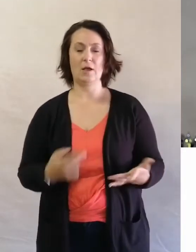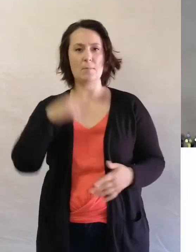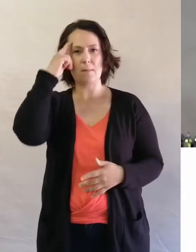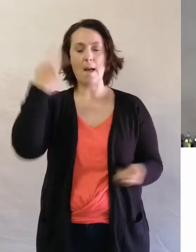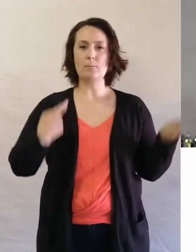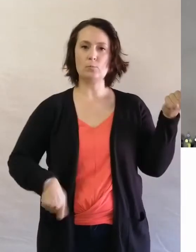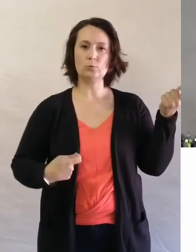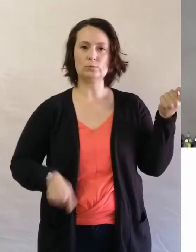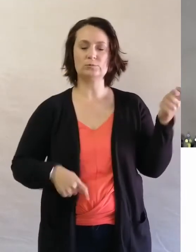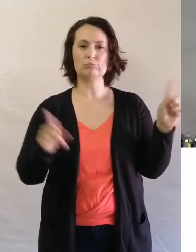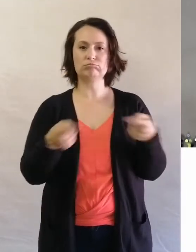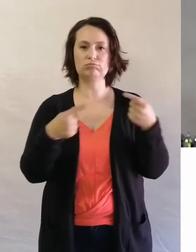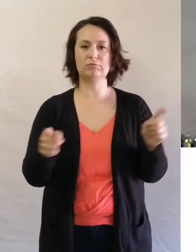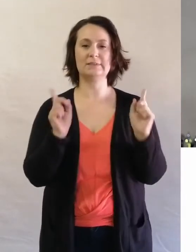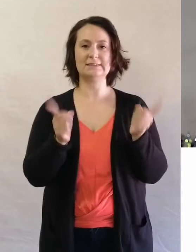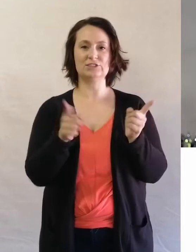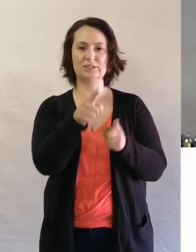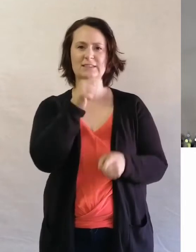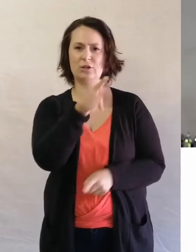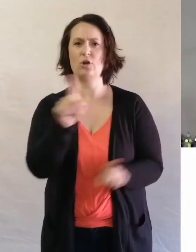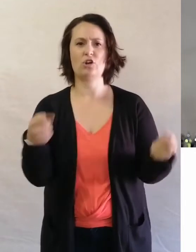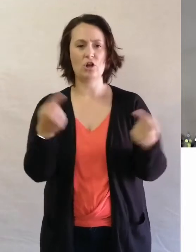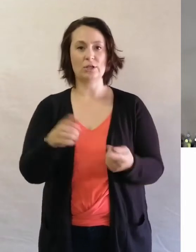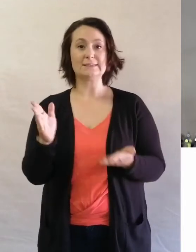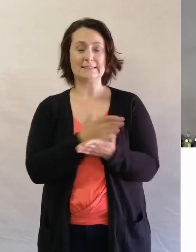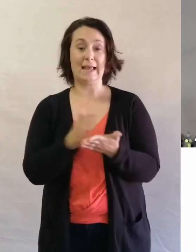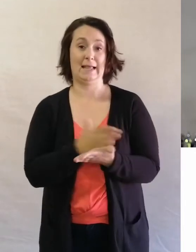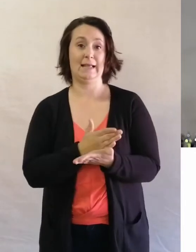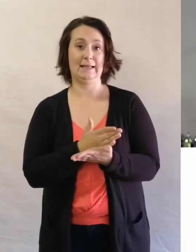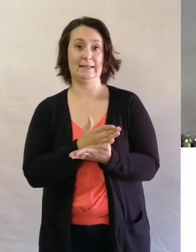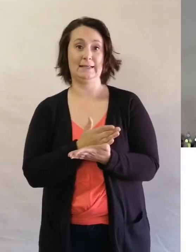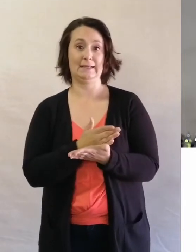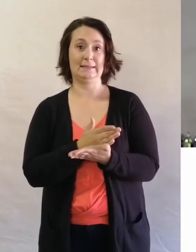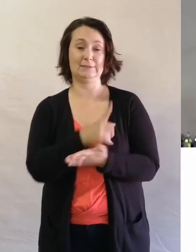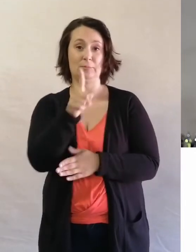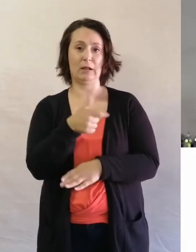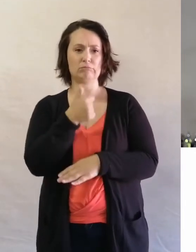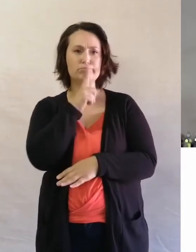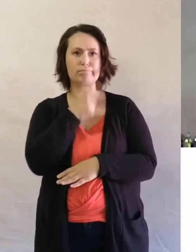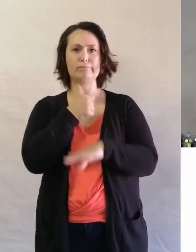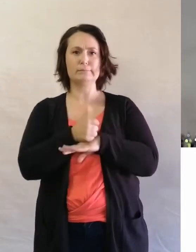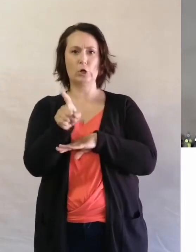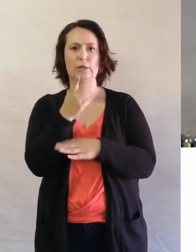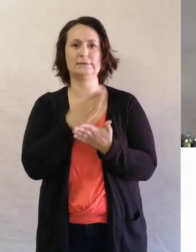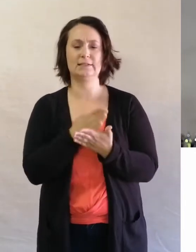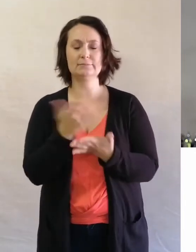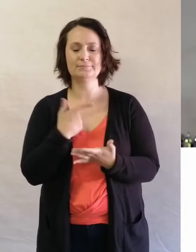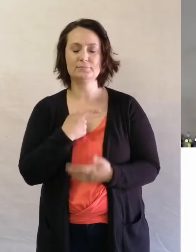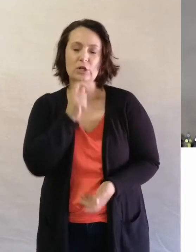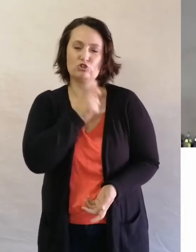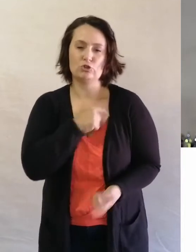Crawford, you can't sing, boy, sit down. Well, he was actually right on that one, so no point in dreaming there. But this is the